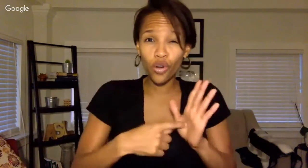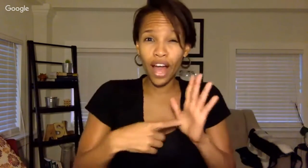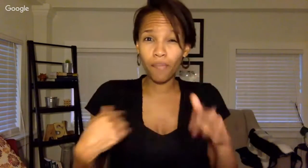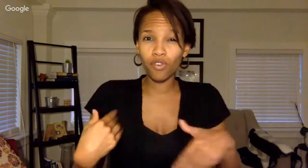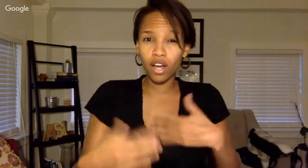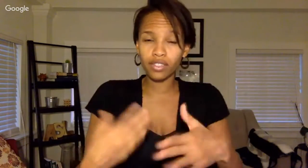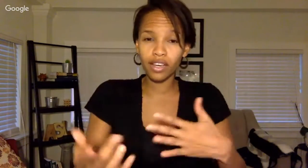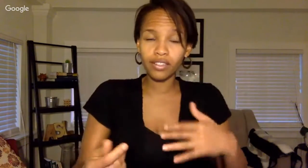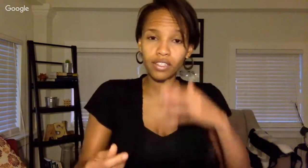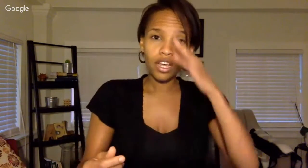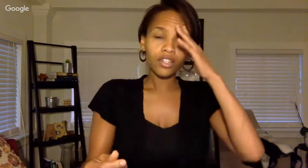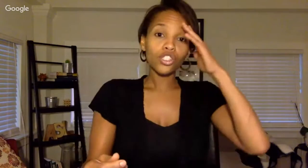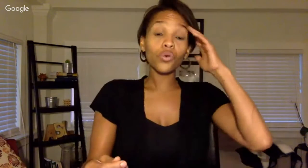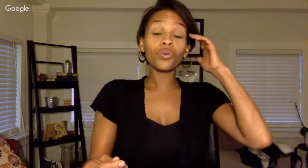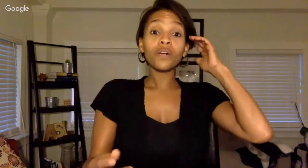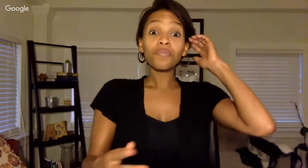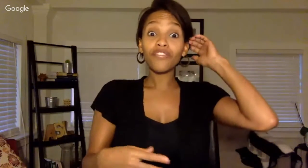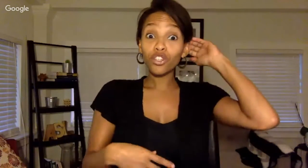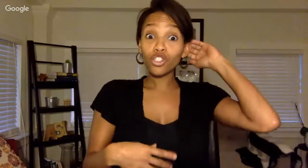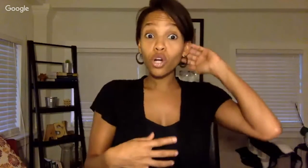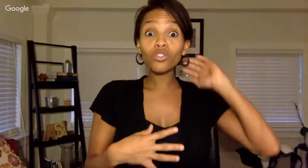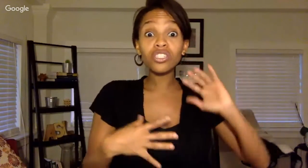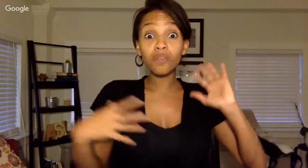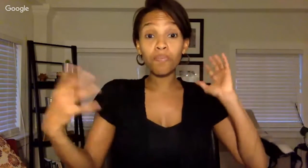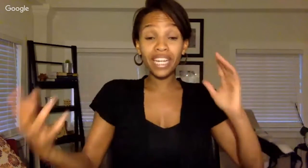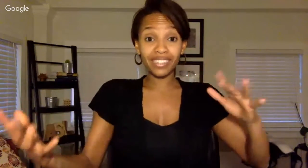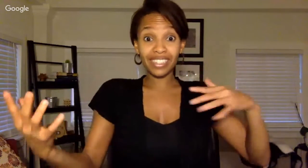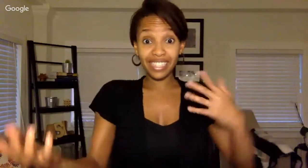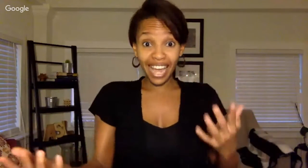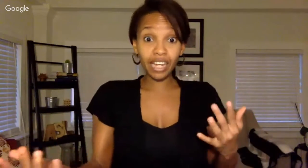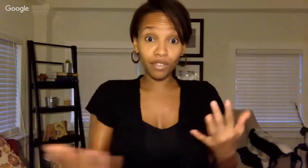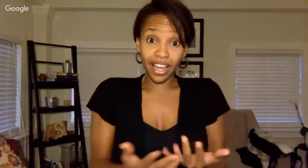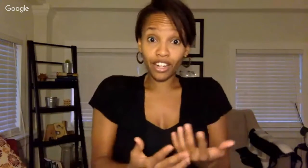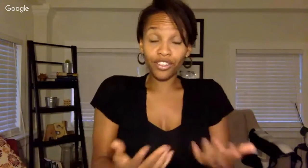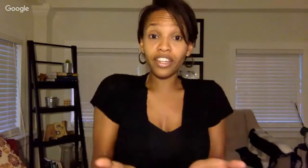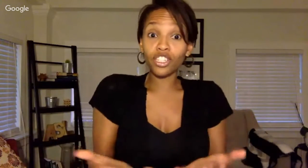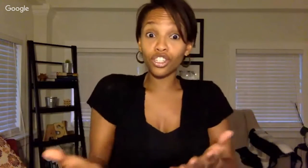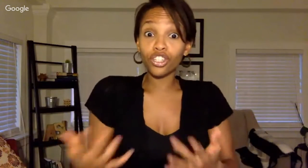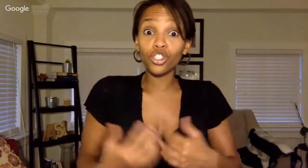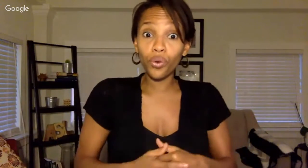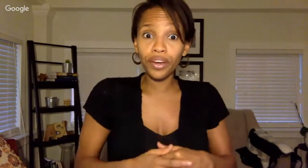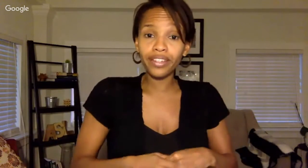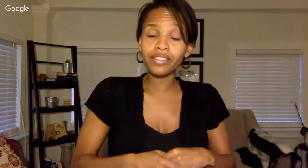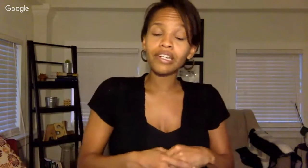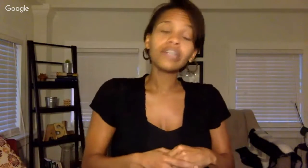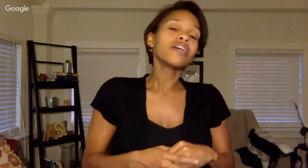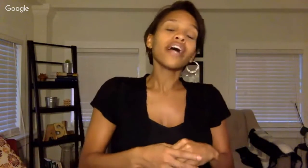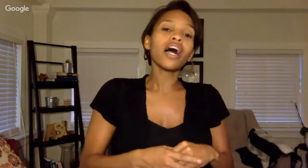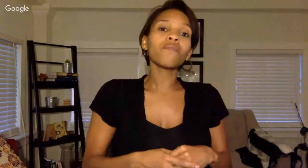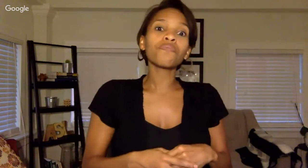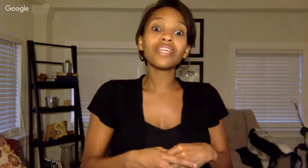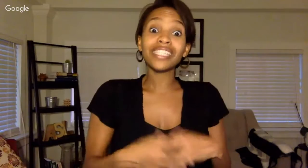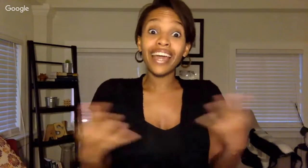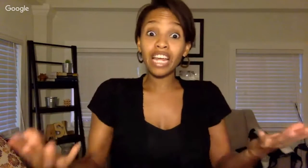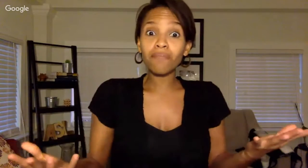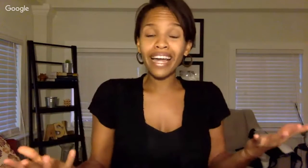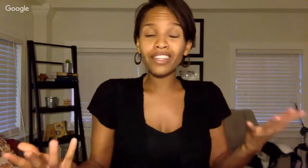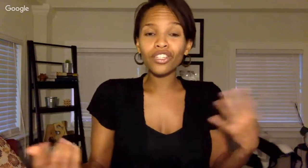that process. So if you chose to depict scanning, which I actually think is a good choice, scanning might look